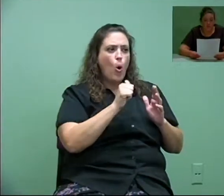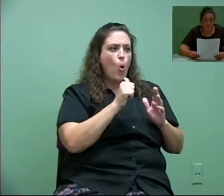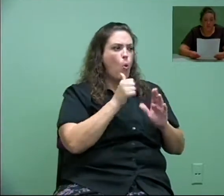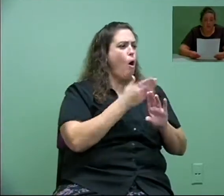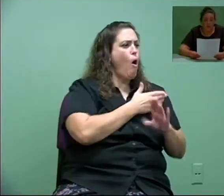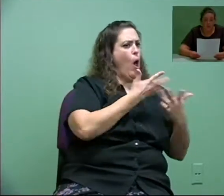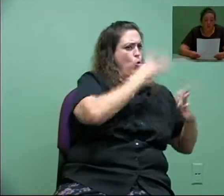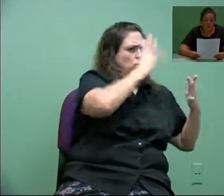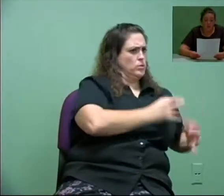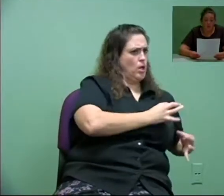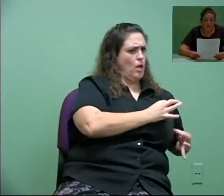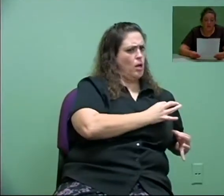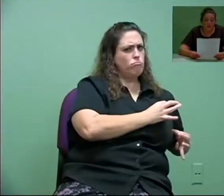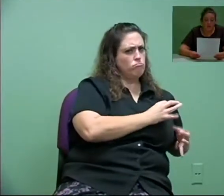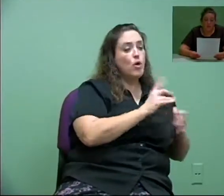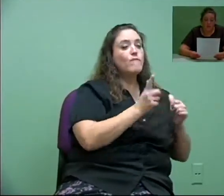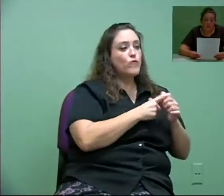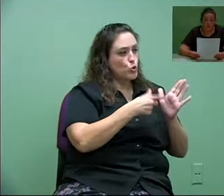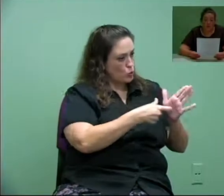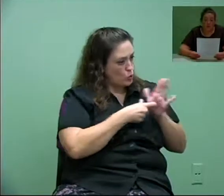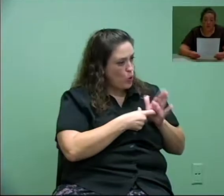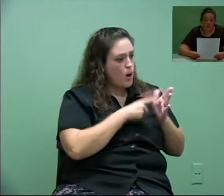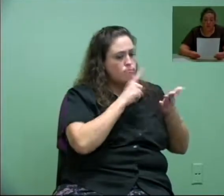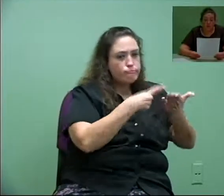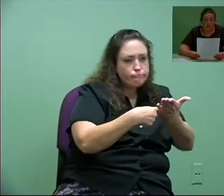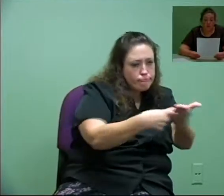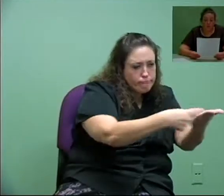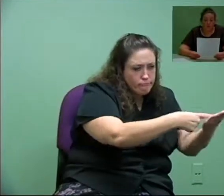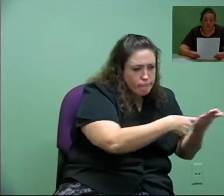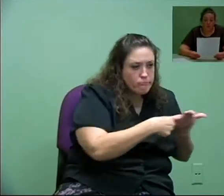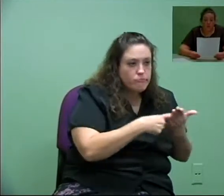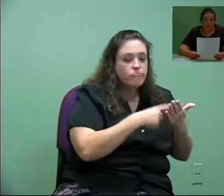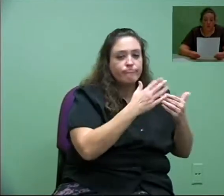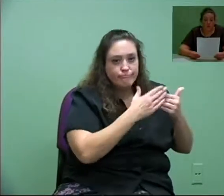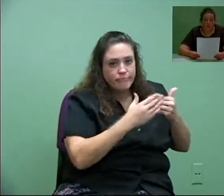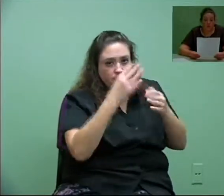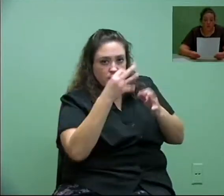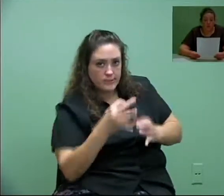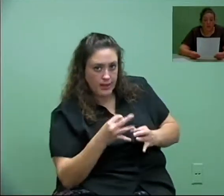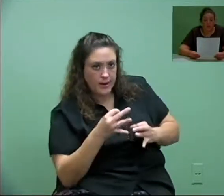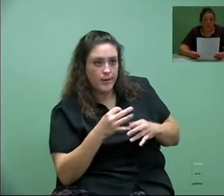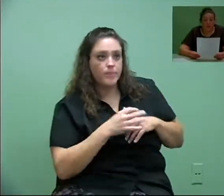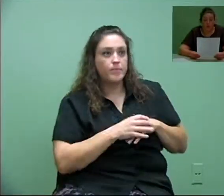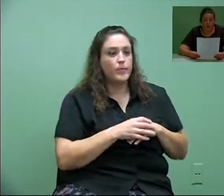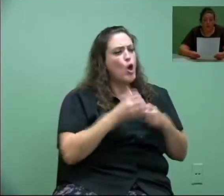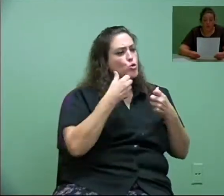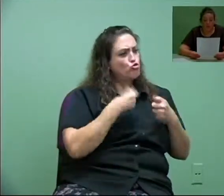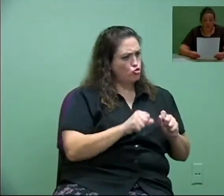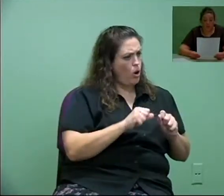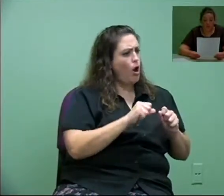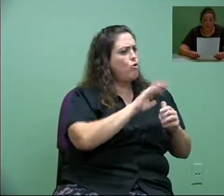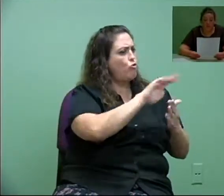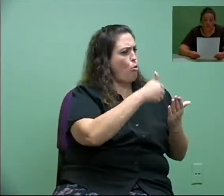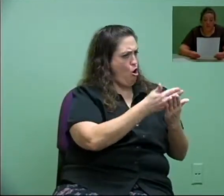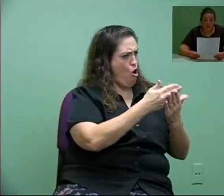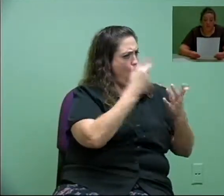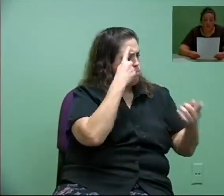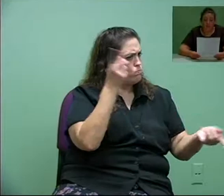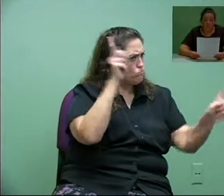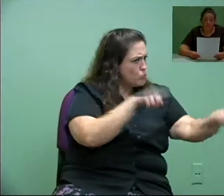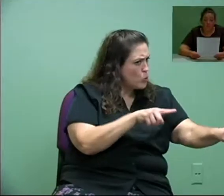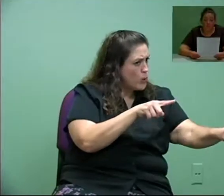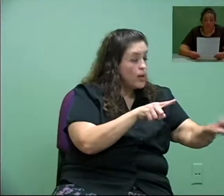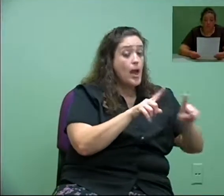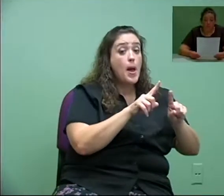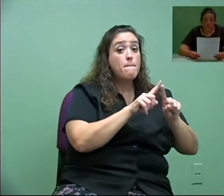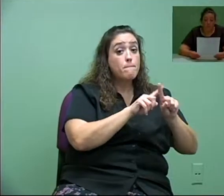the evidence. Try to reach unanimous agreement, but only if you can do so honestly and in good conscience. If there is